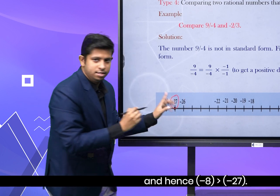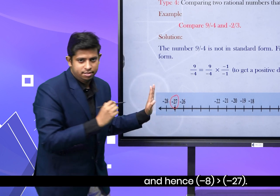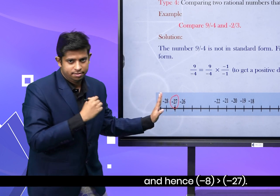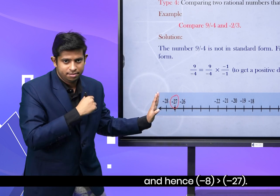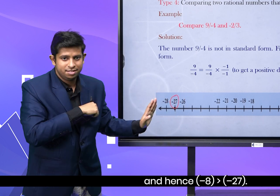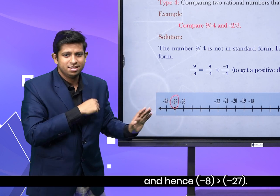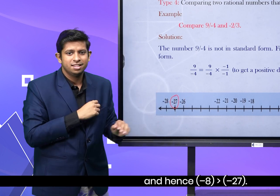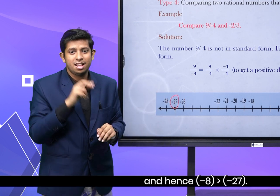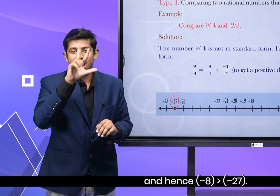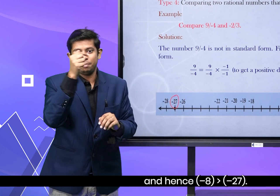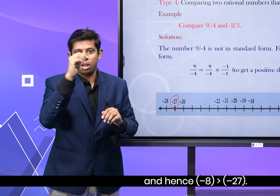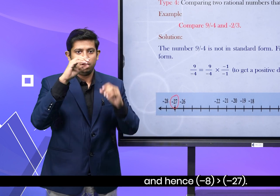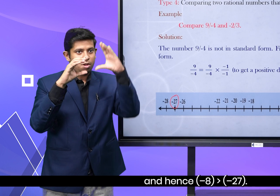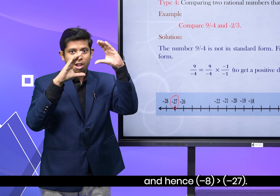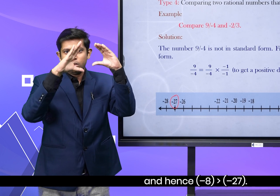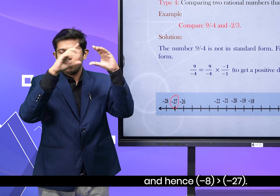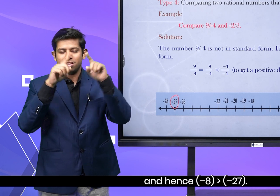8 is less than minus 27.